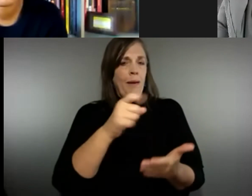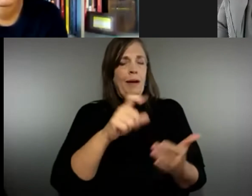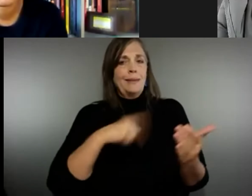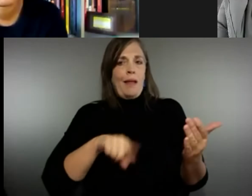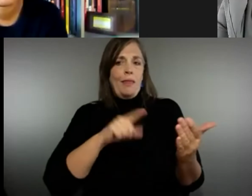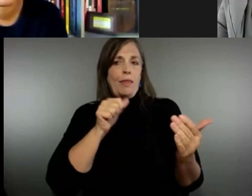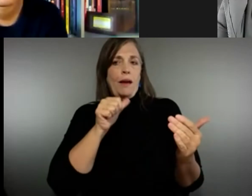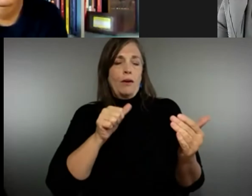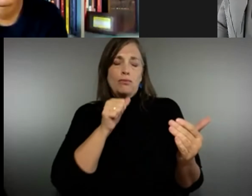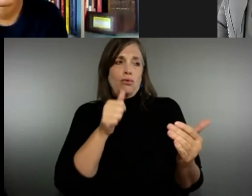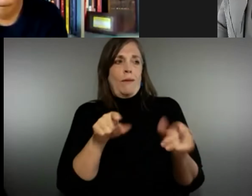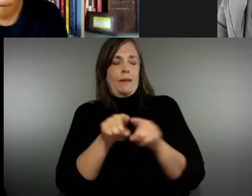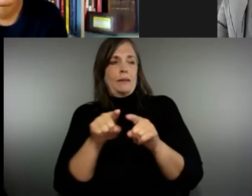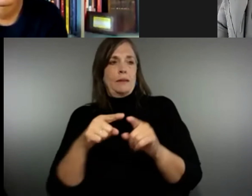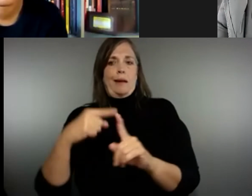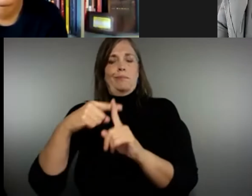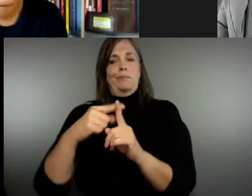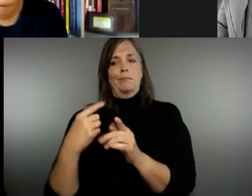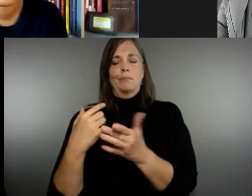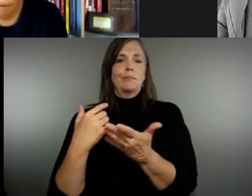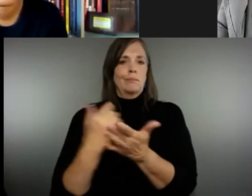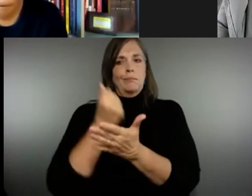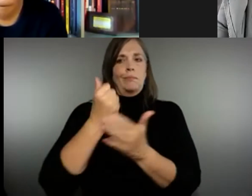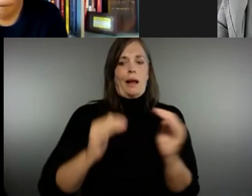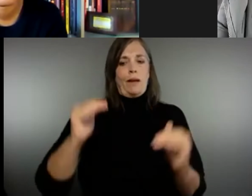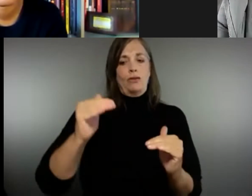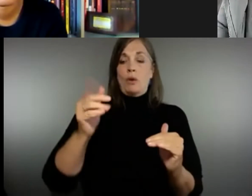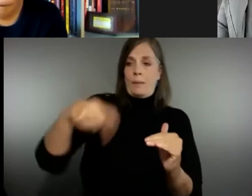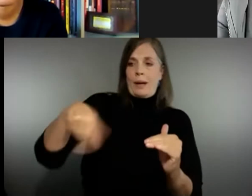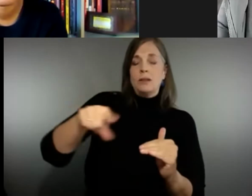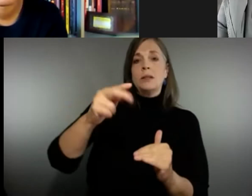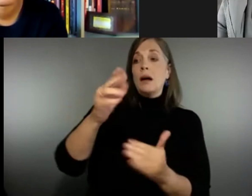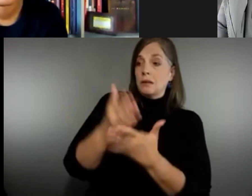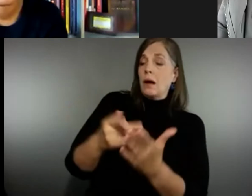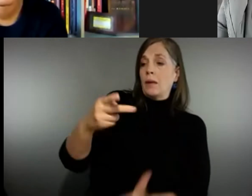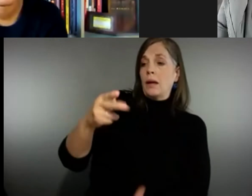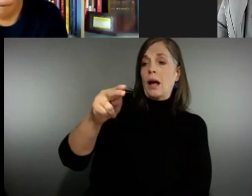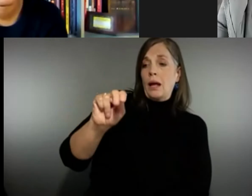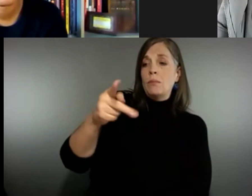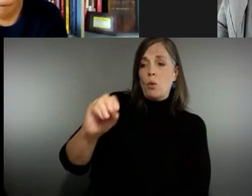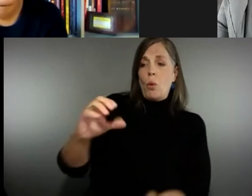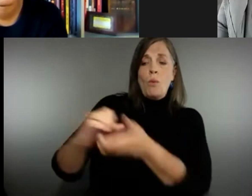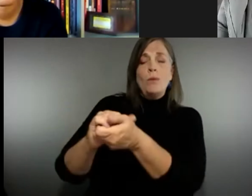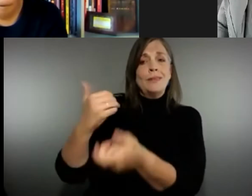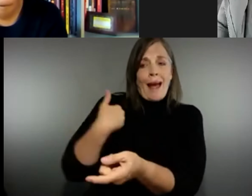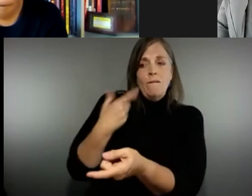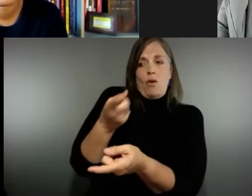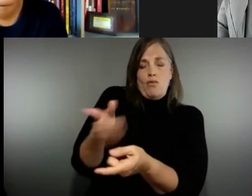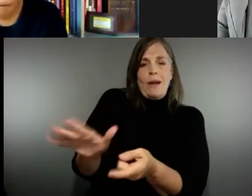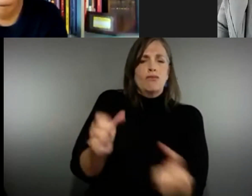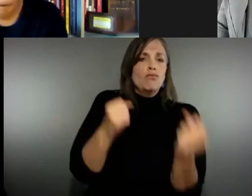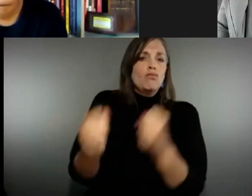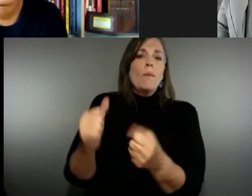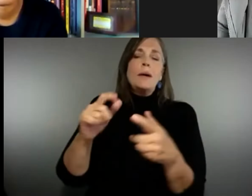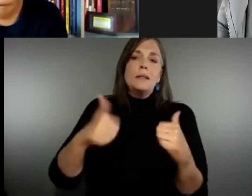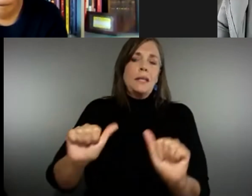um some of their larger counterparts who have you know robust teams and staffs to to navigate that so i think that's one of the things in terms of leveling